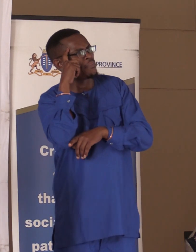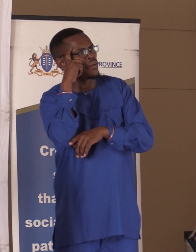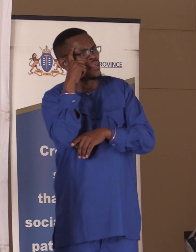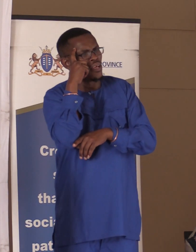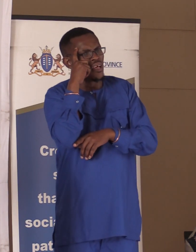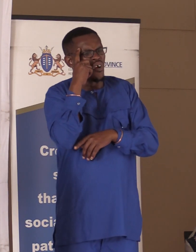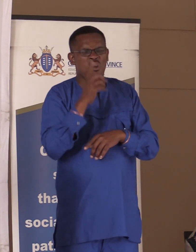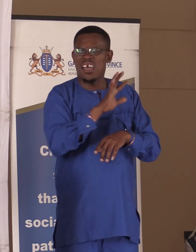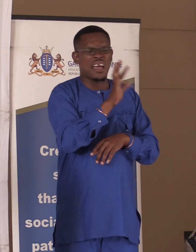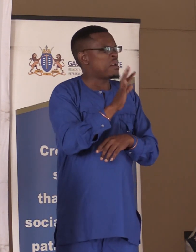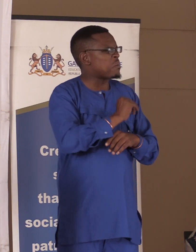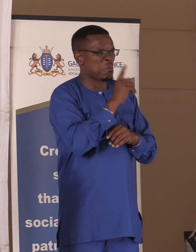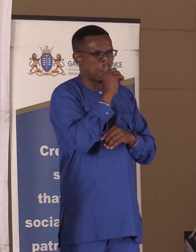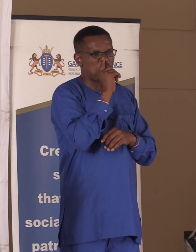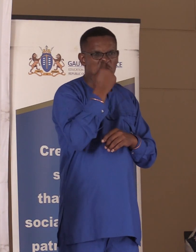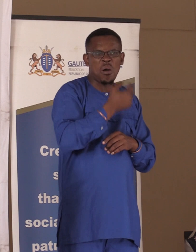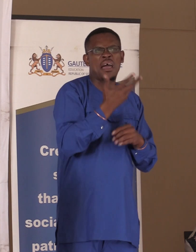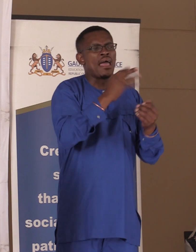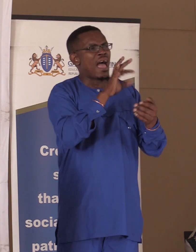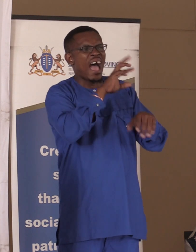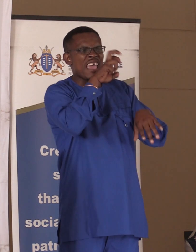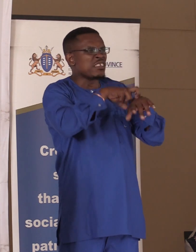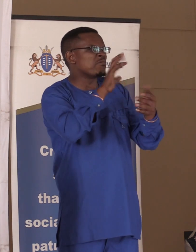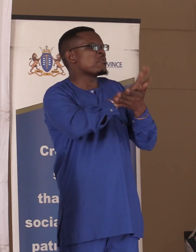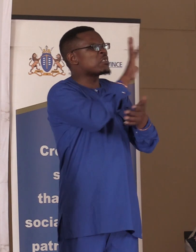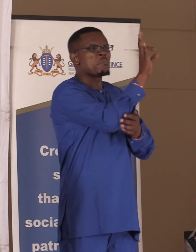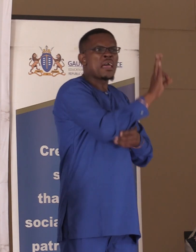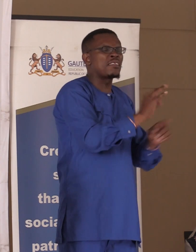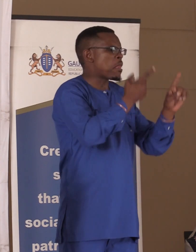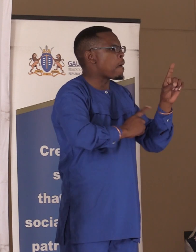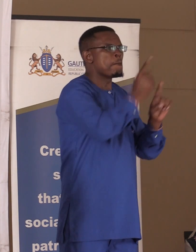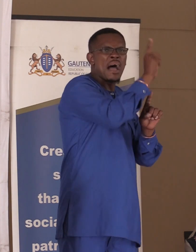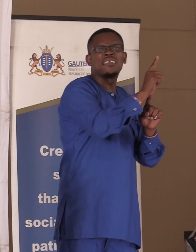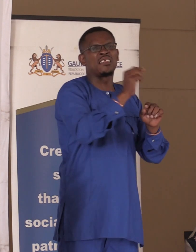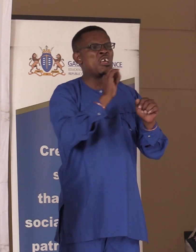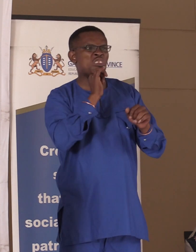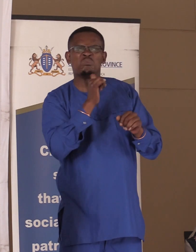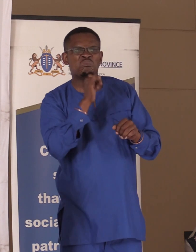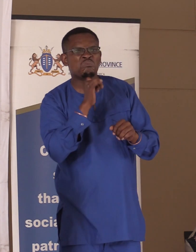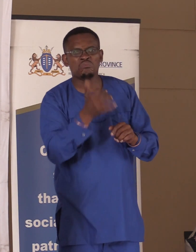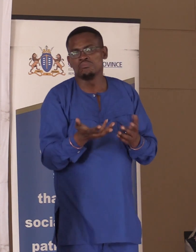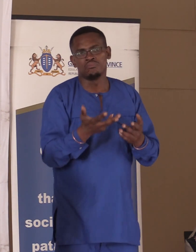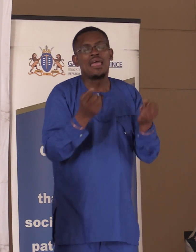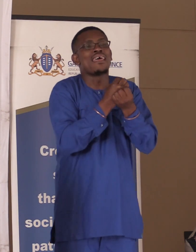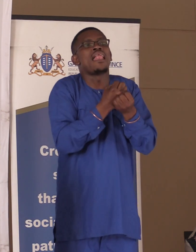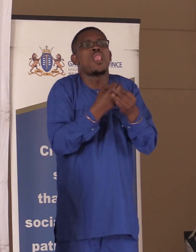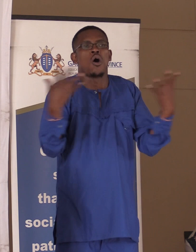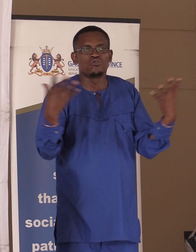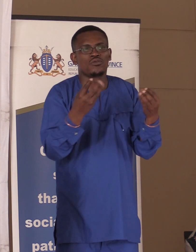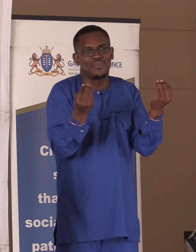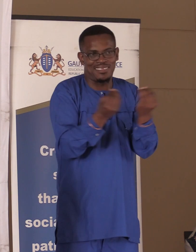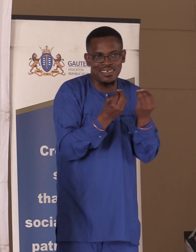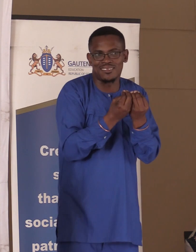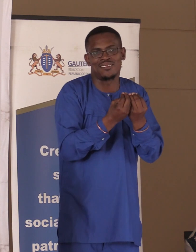going to settle for 40% or 50%. I'll just scrape through as long as I have a meeting. There's a lot of things we do